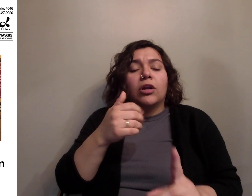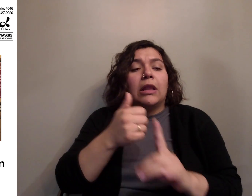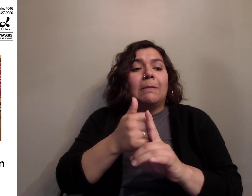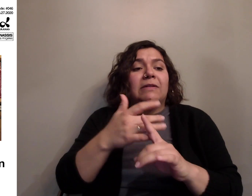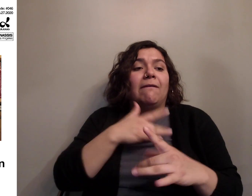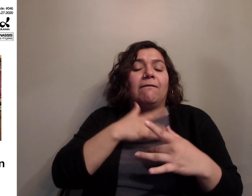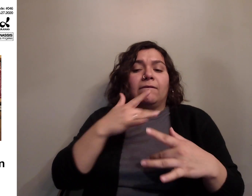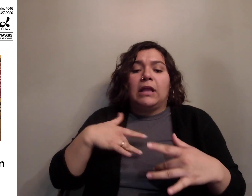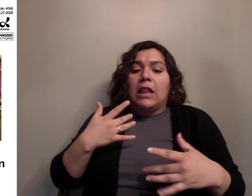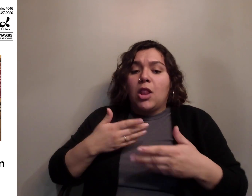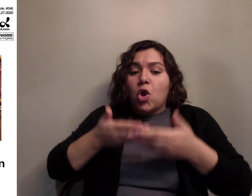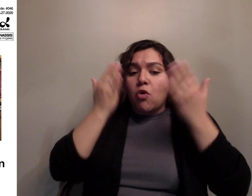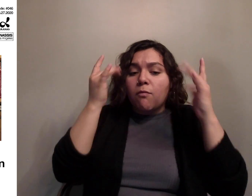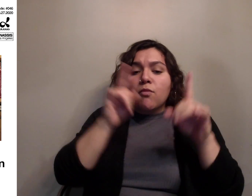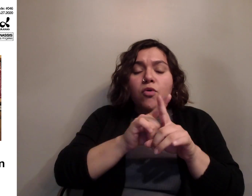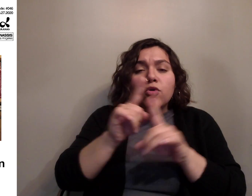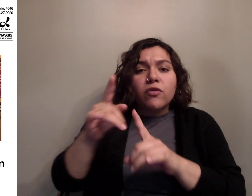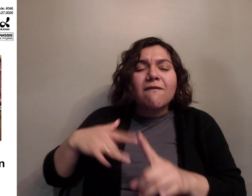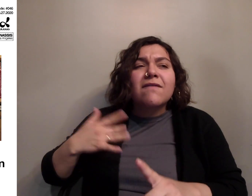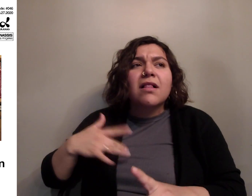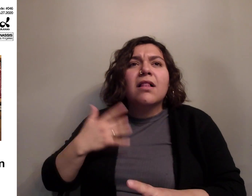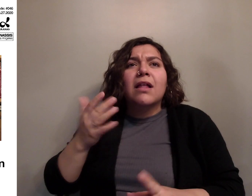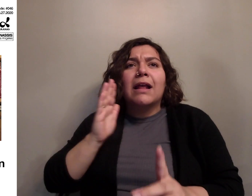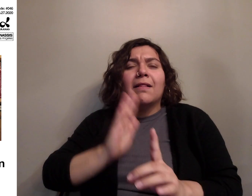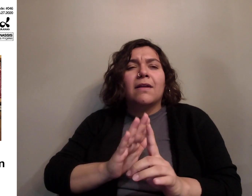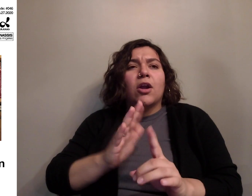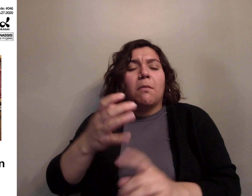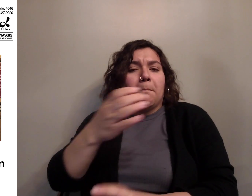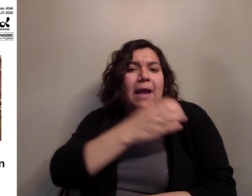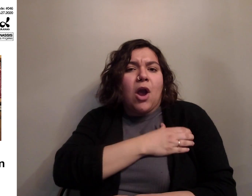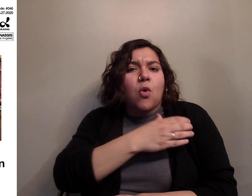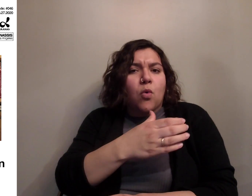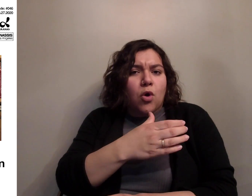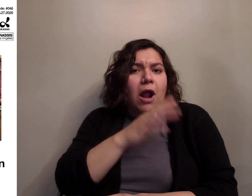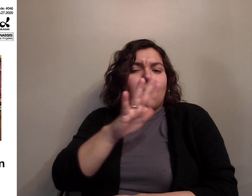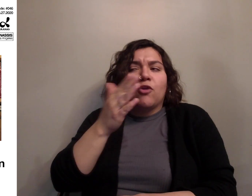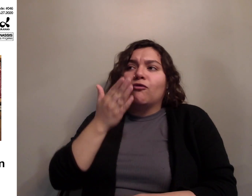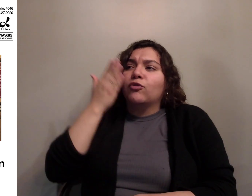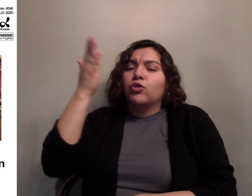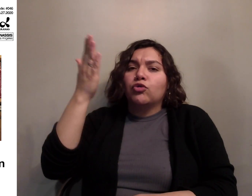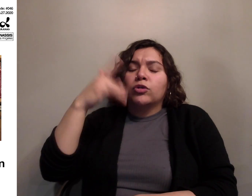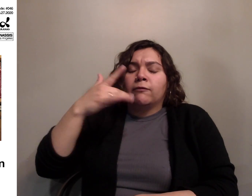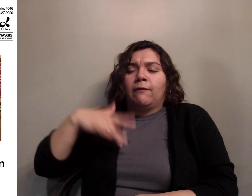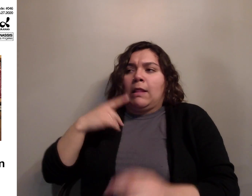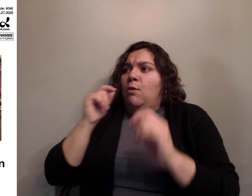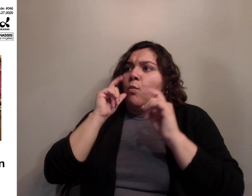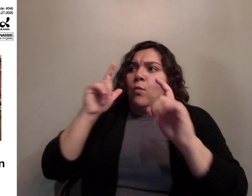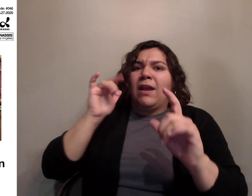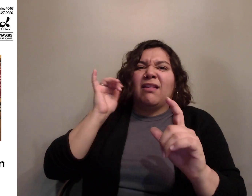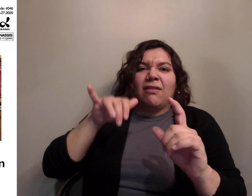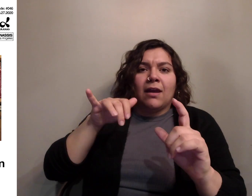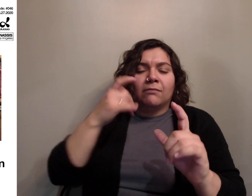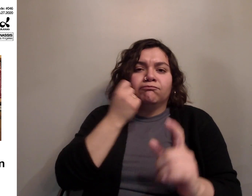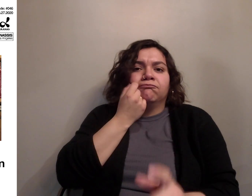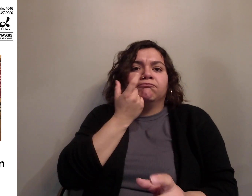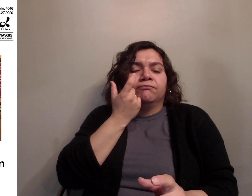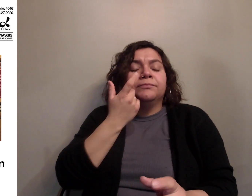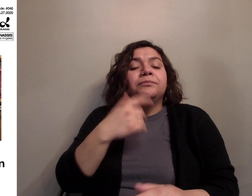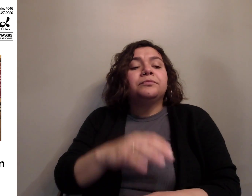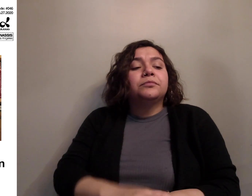see Wagner and is overwhelmed, but also has a sensation of their own power, their own future